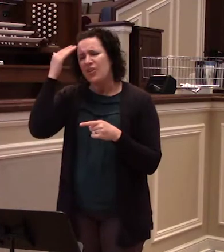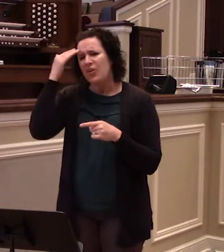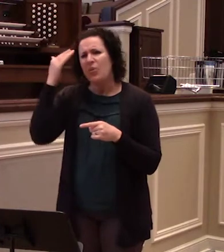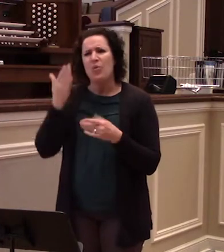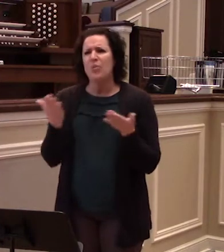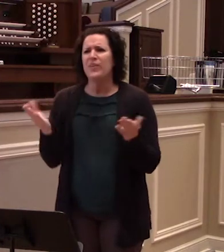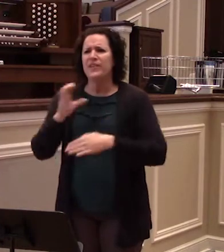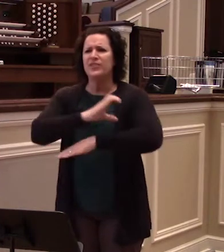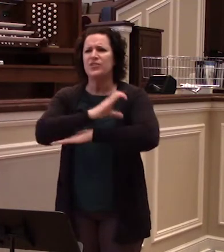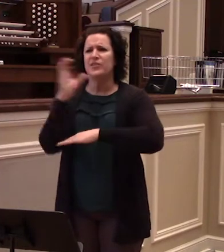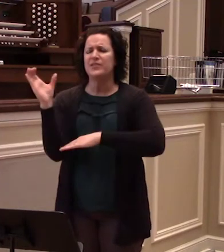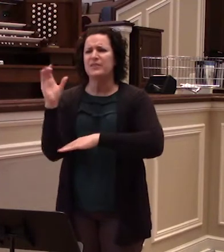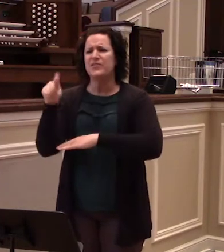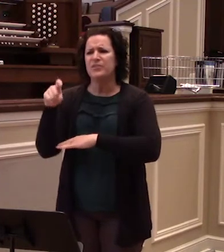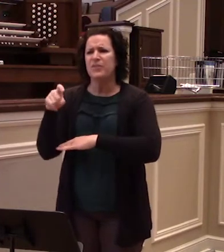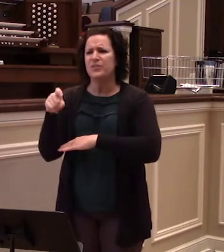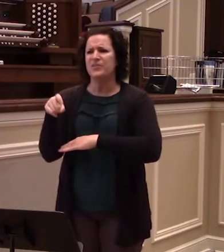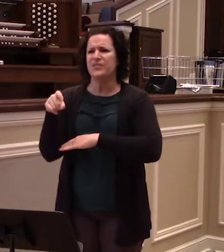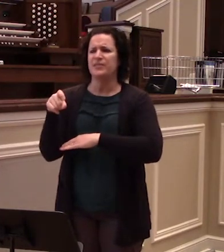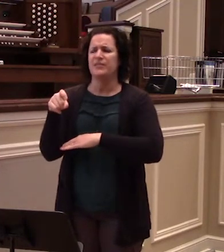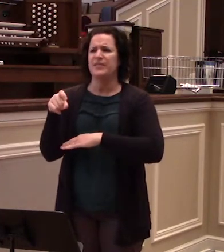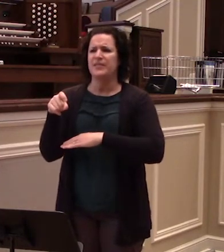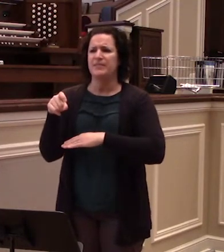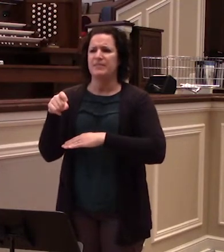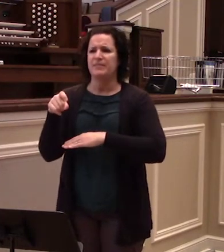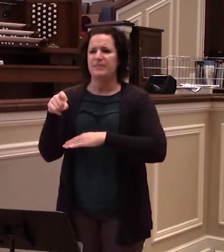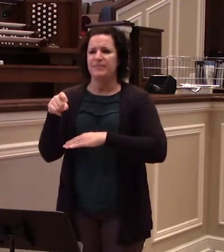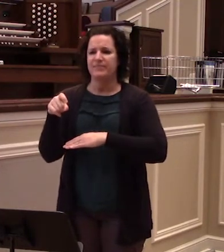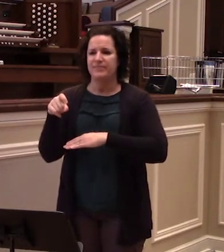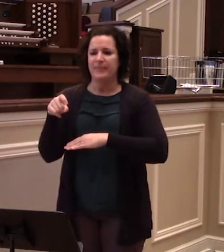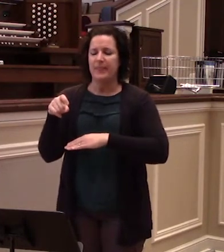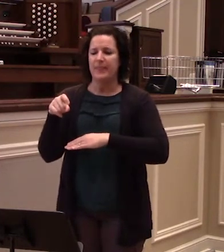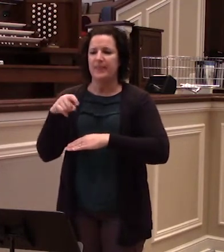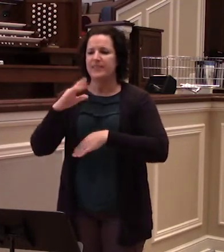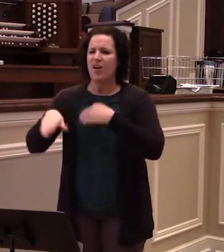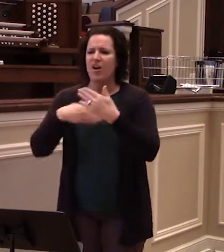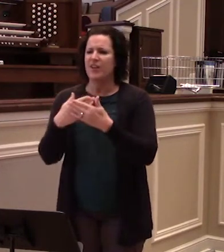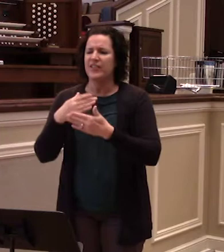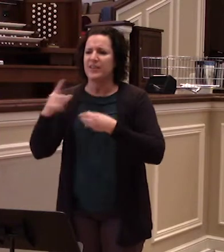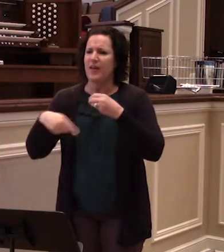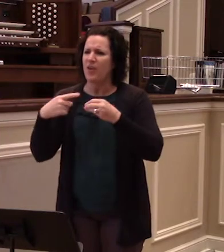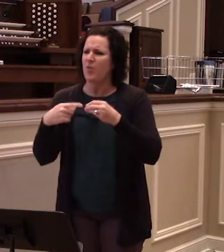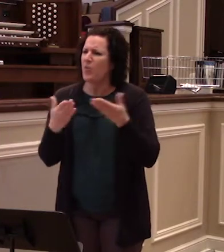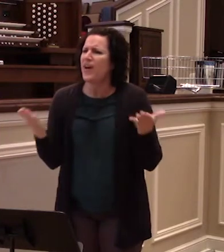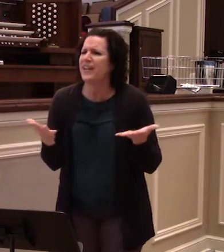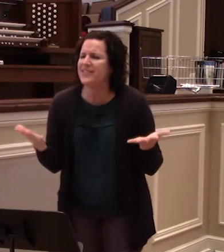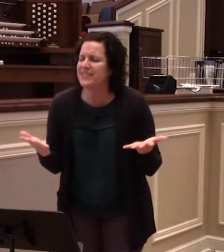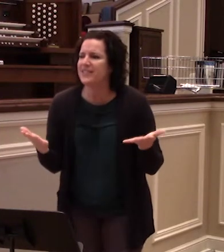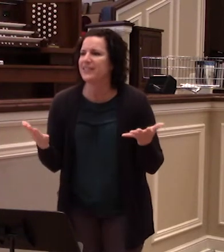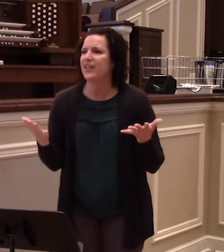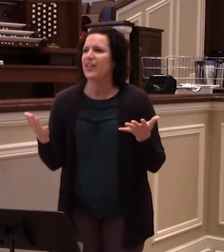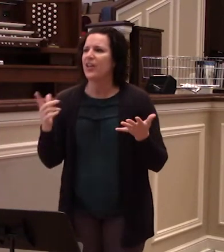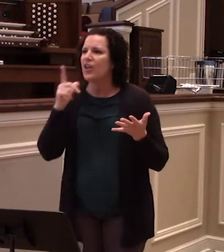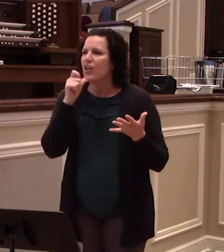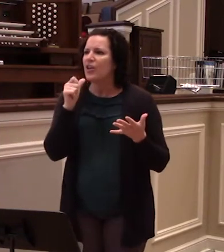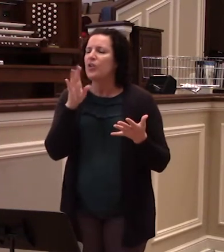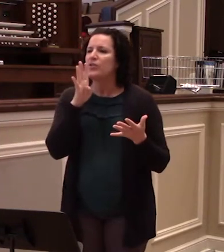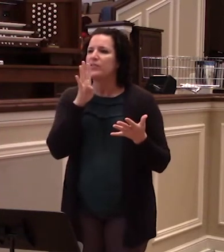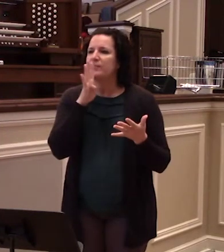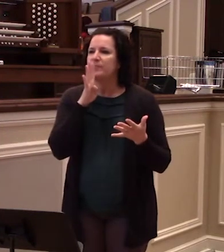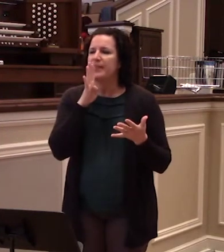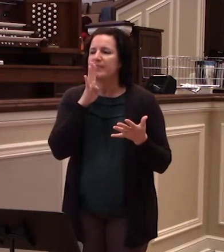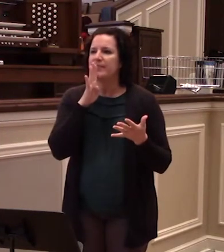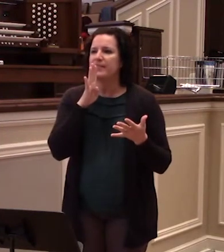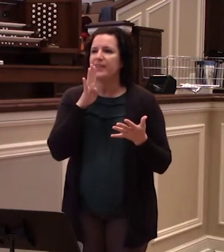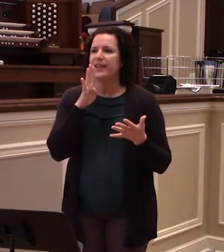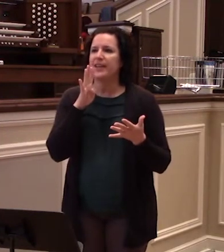about? Isn't there anyone who knows what Christmas is all about?" And who speaks up next? Good